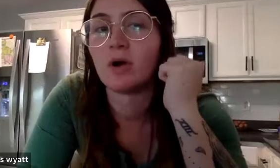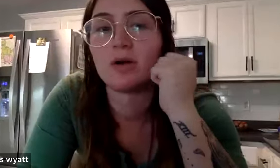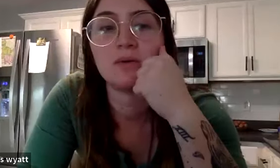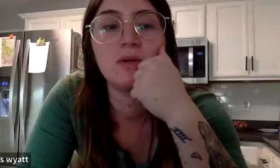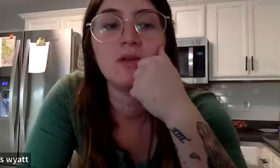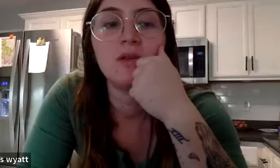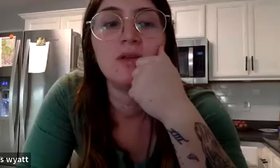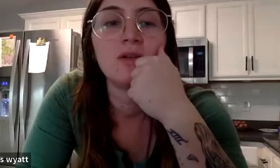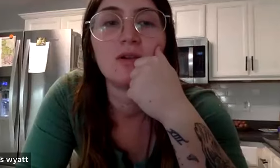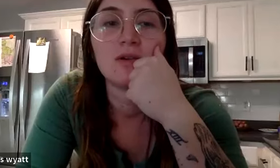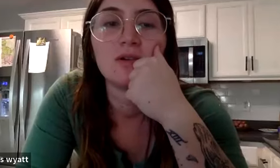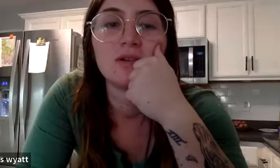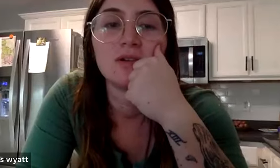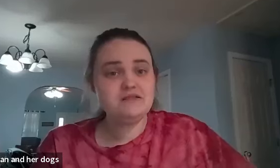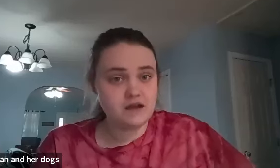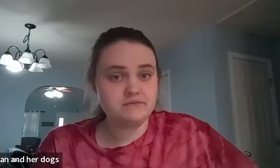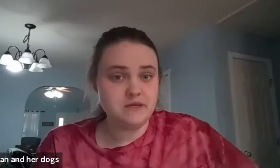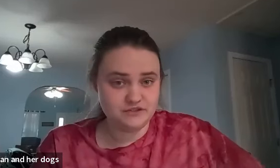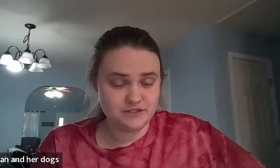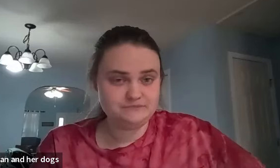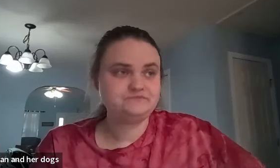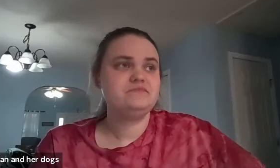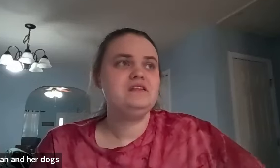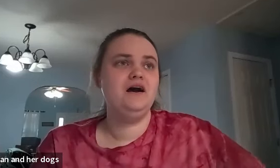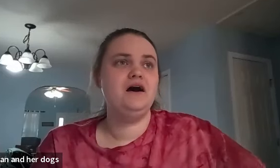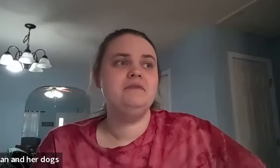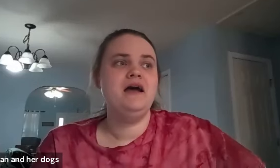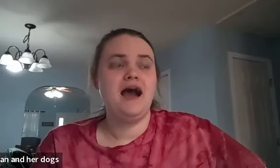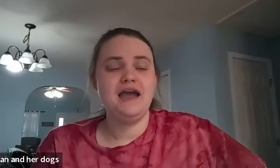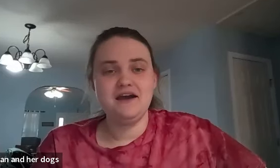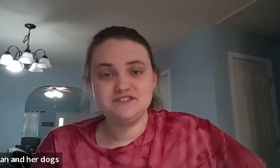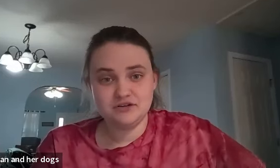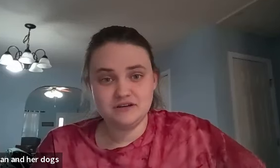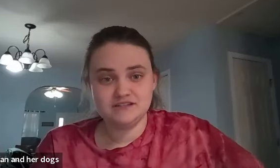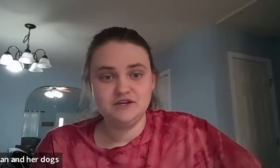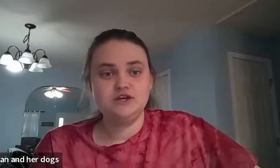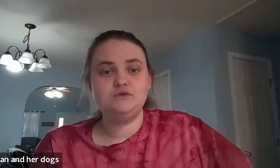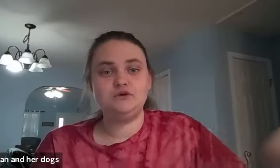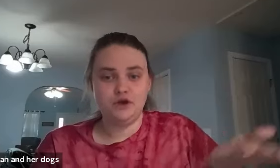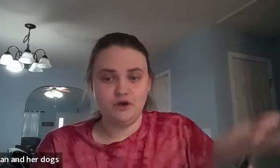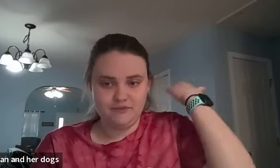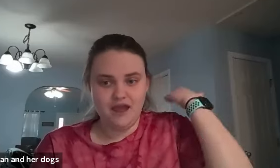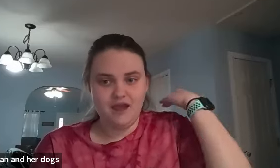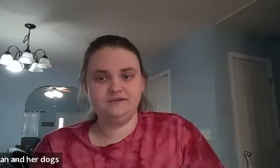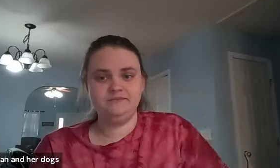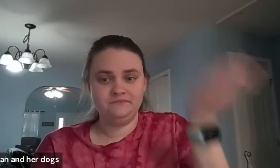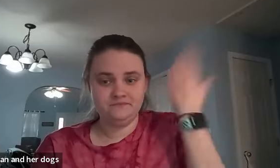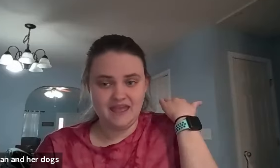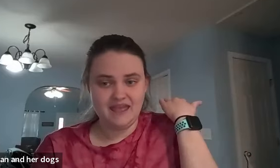tomorrow. Actually, a lot of people do. I have students who will go back.